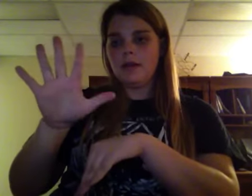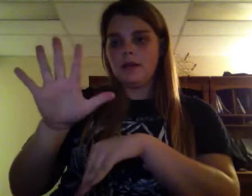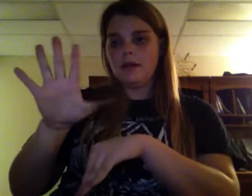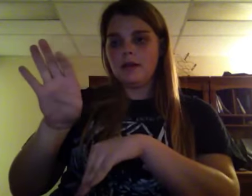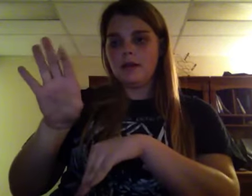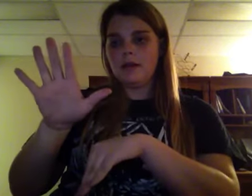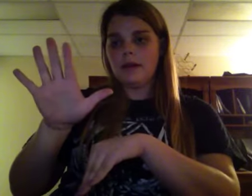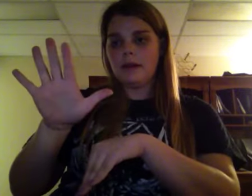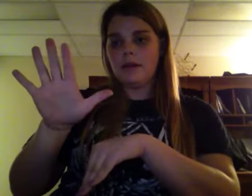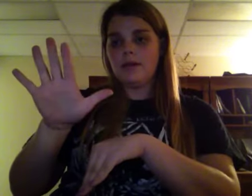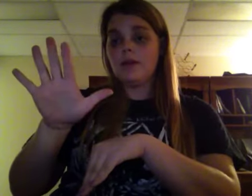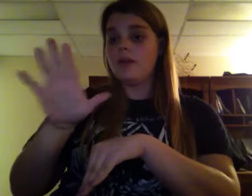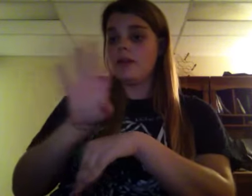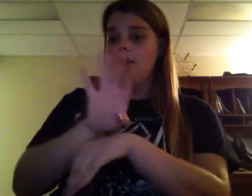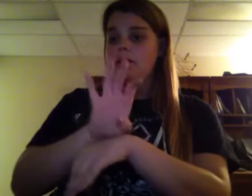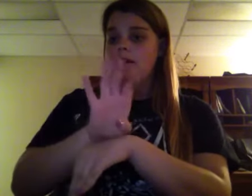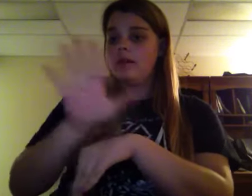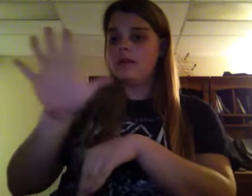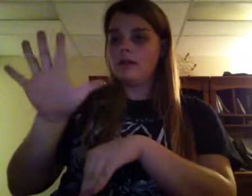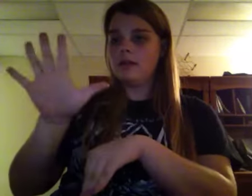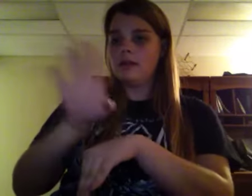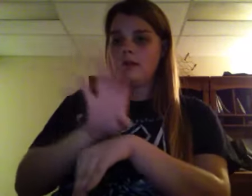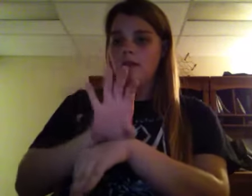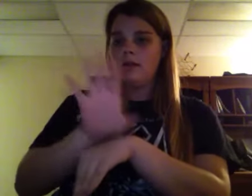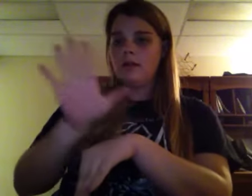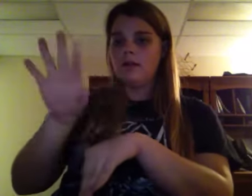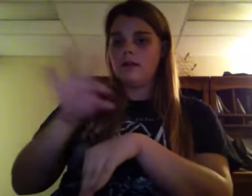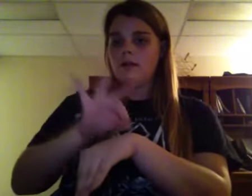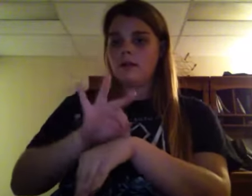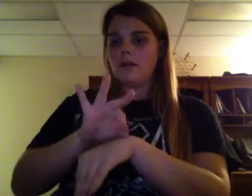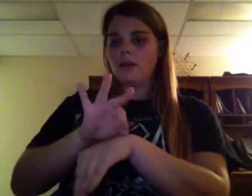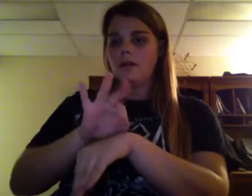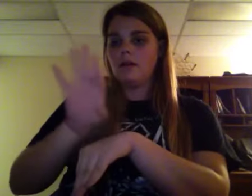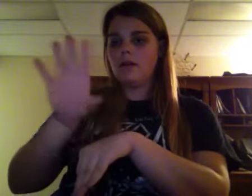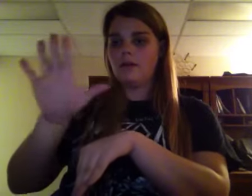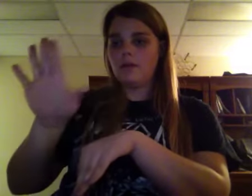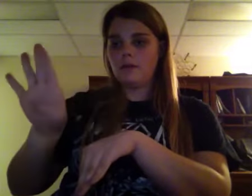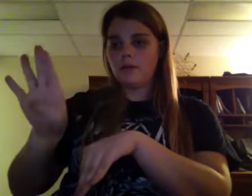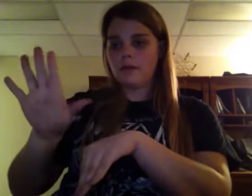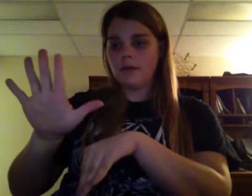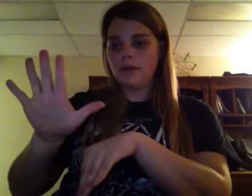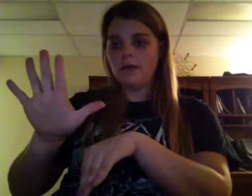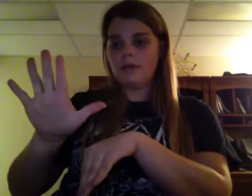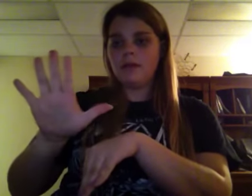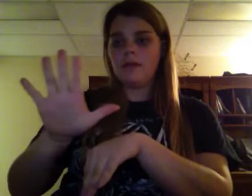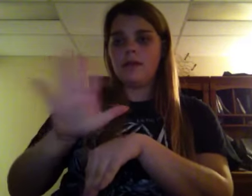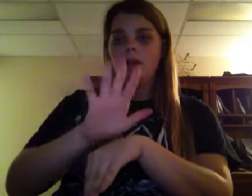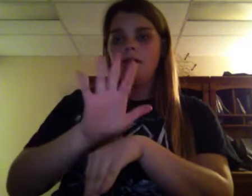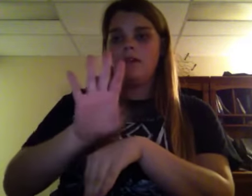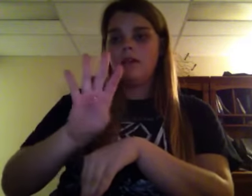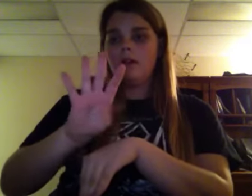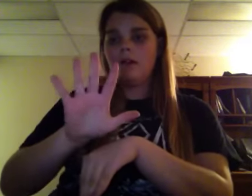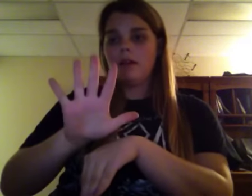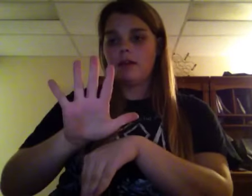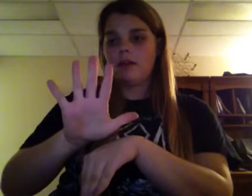And however you sign it, so 9:45, it's how you're going to